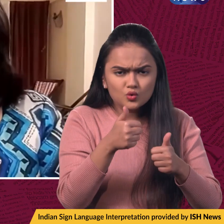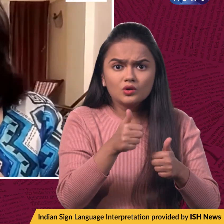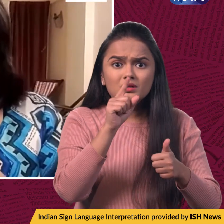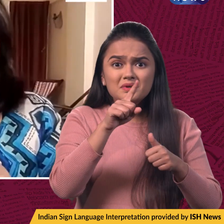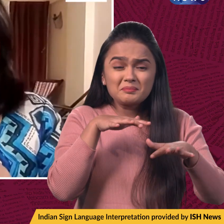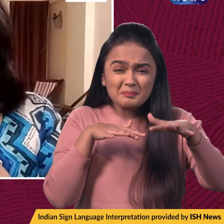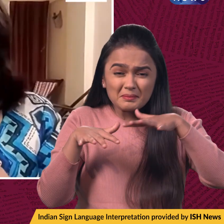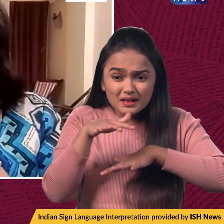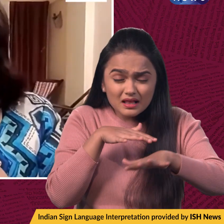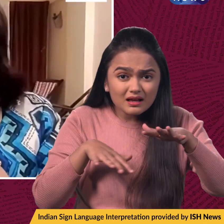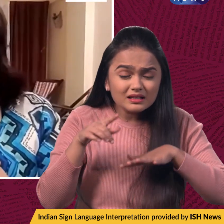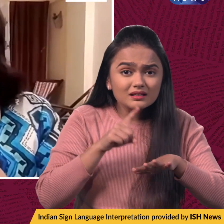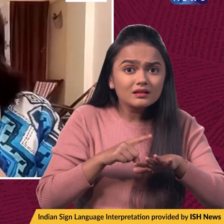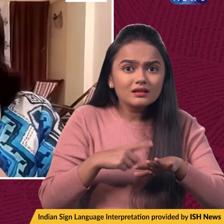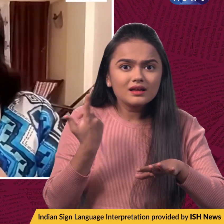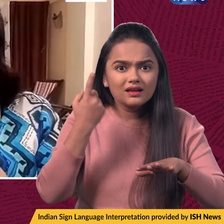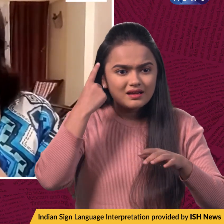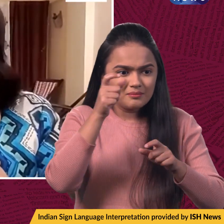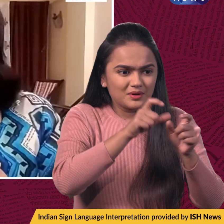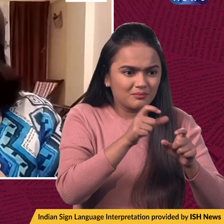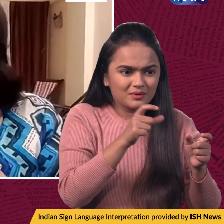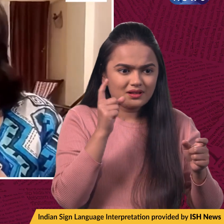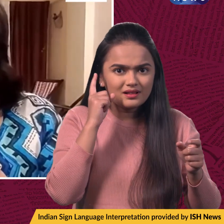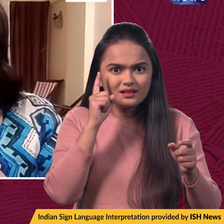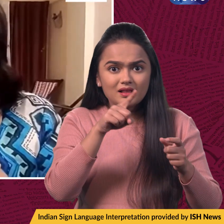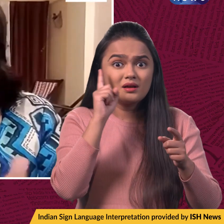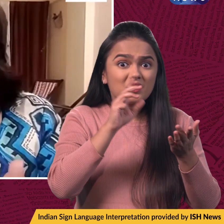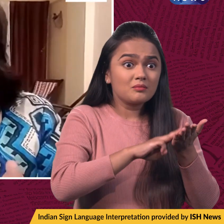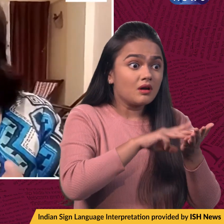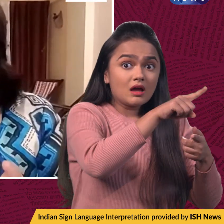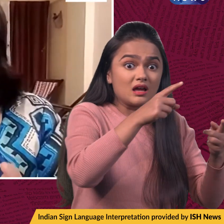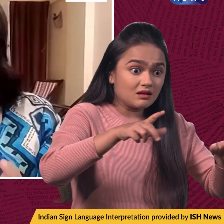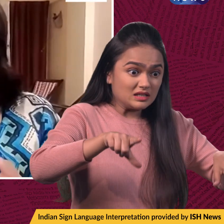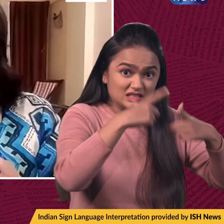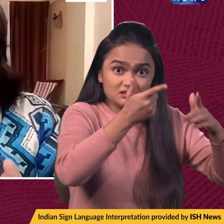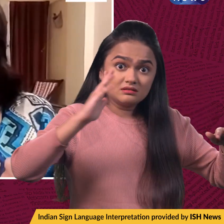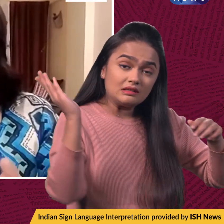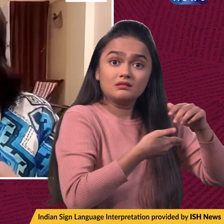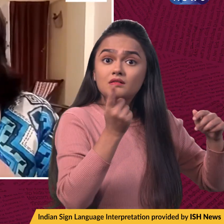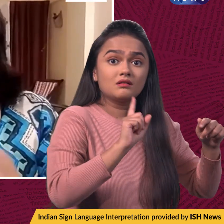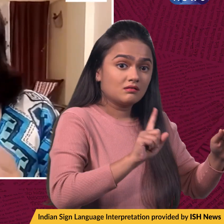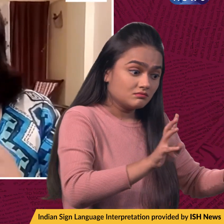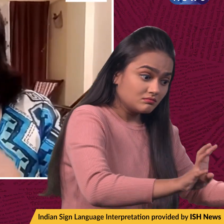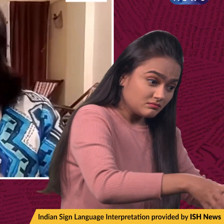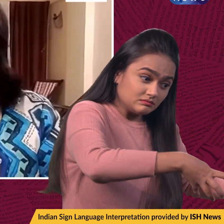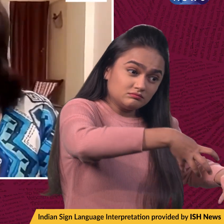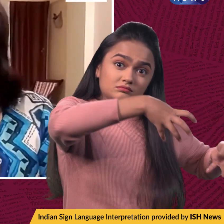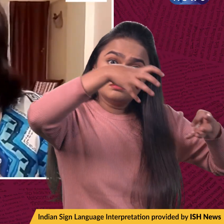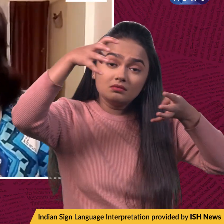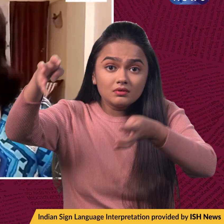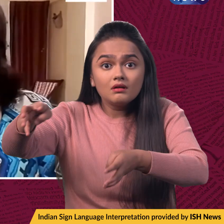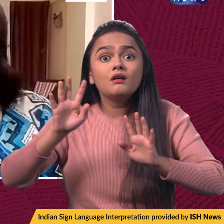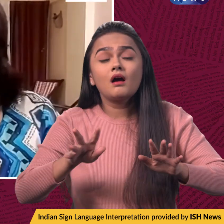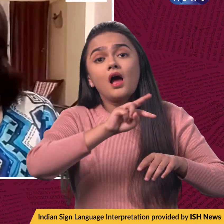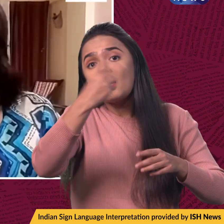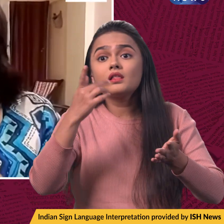but the plan to transplant mangroves, which are now going to be cut off, and